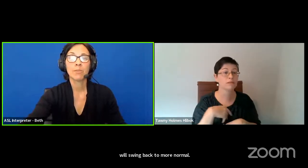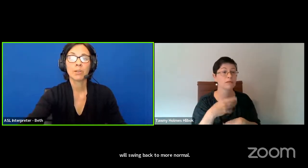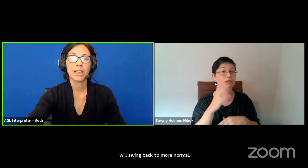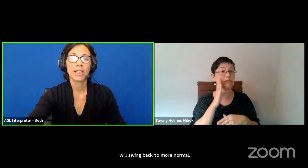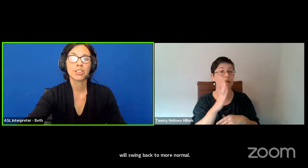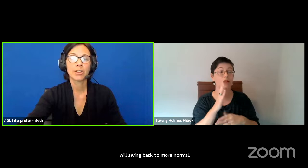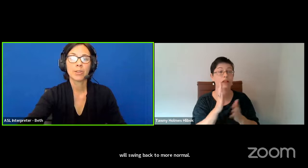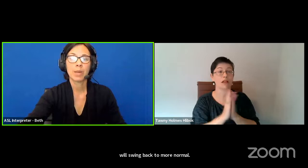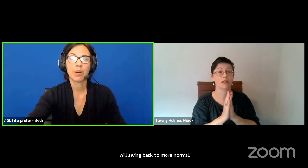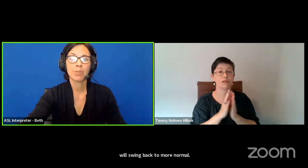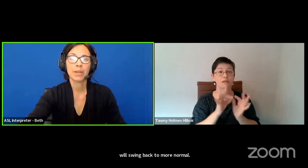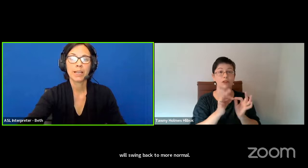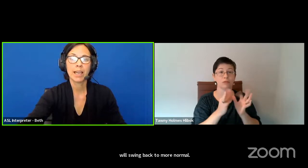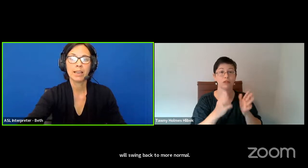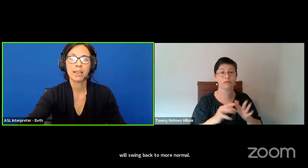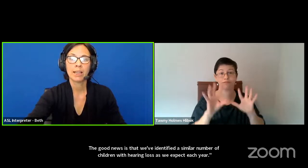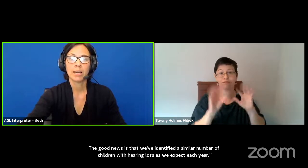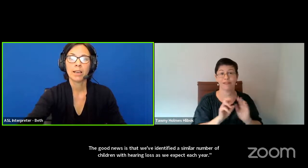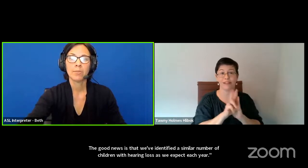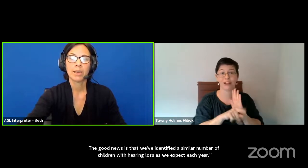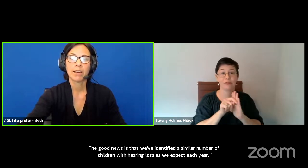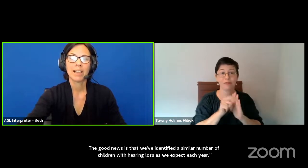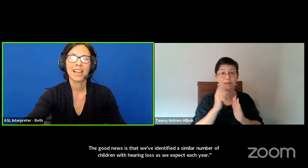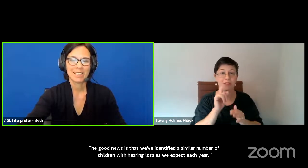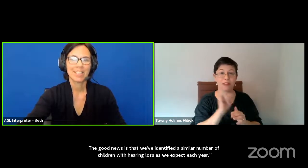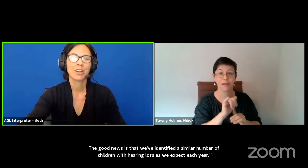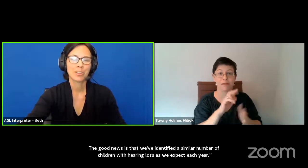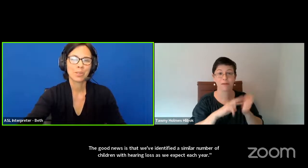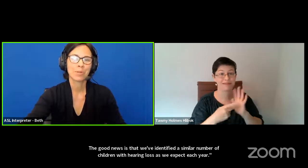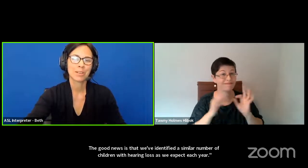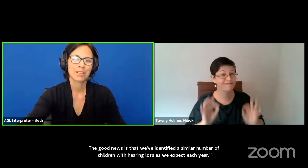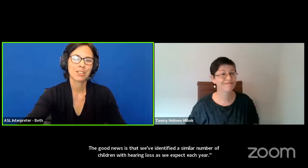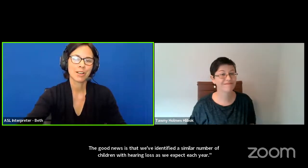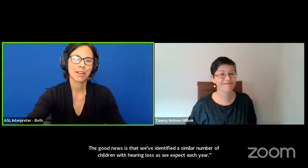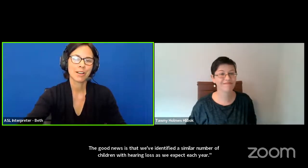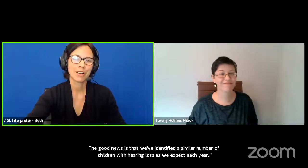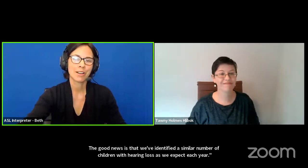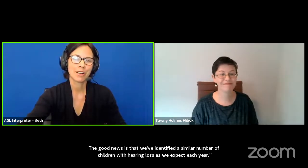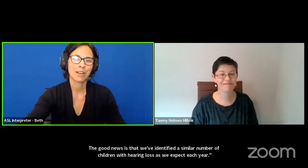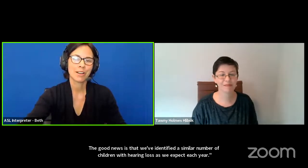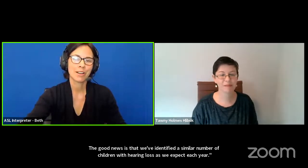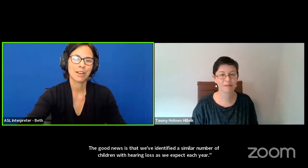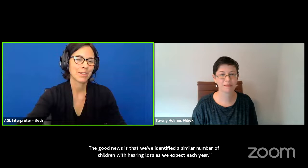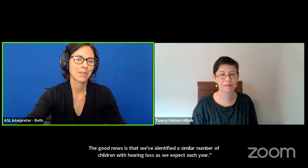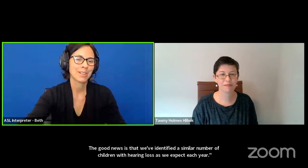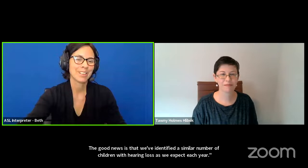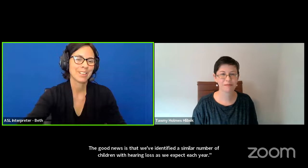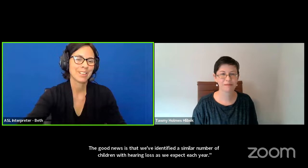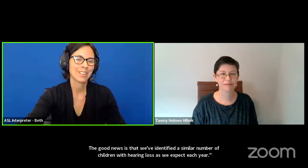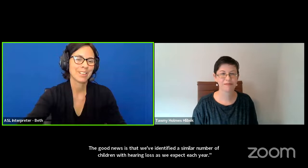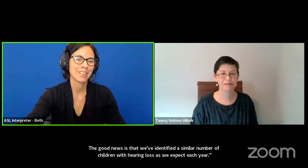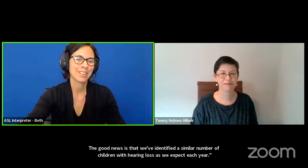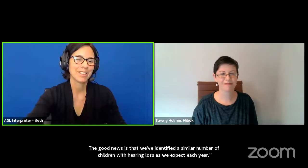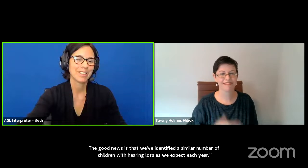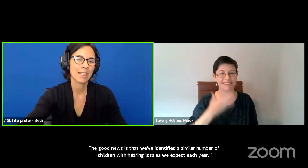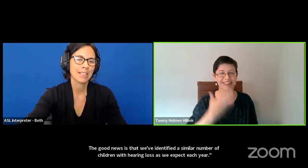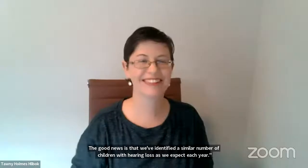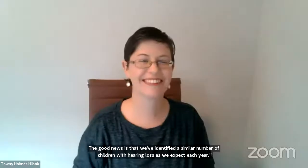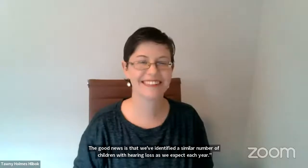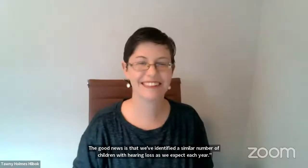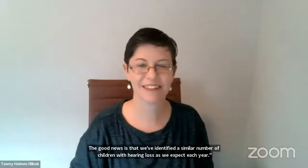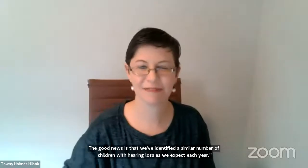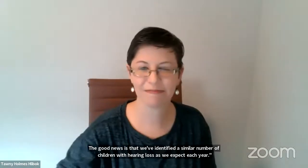Okay, I will go ahead and share the PowerPoint again, and I'll ask the interpreter to shut off her video so that'll be easier to